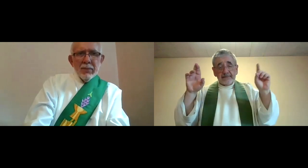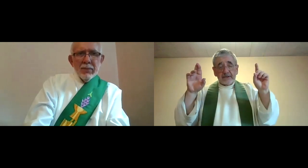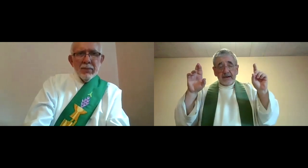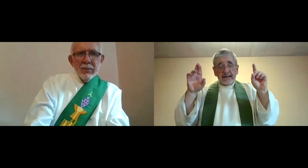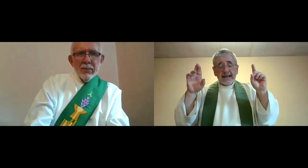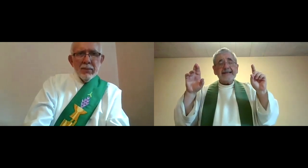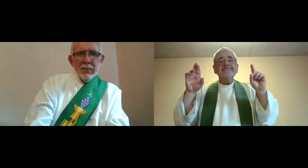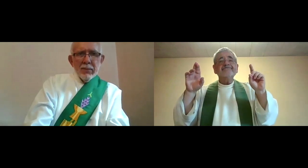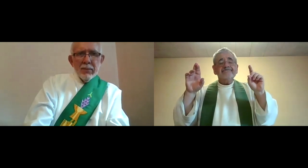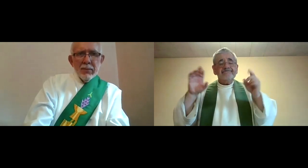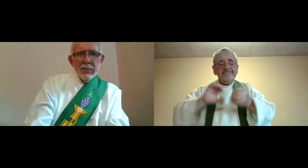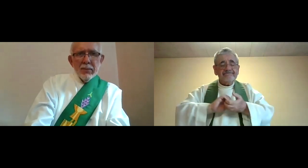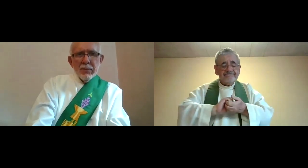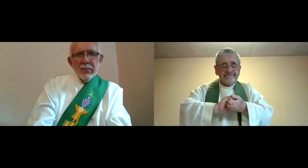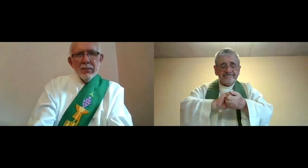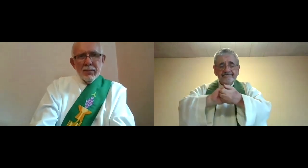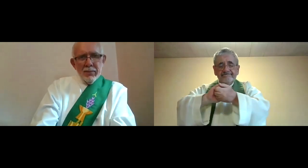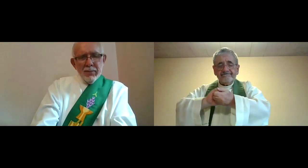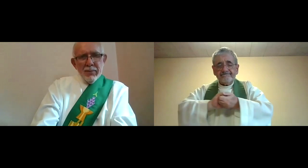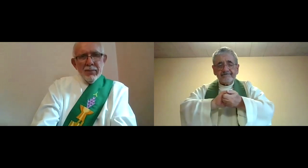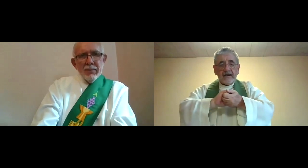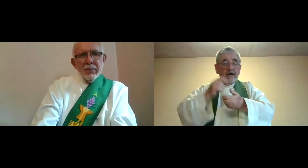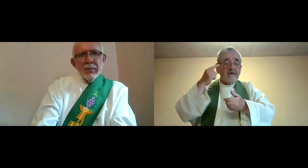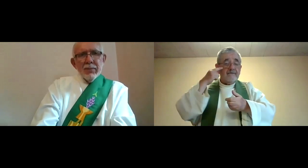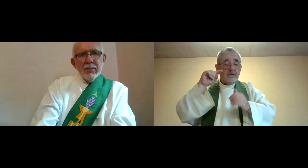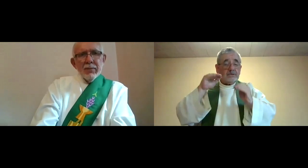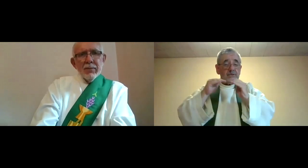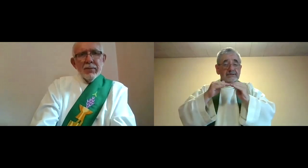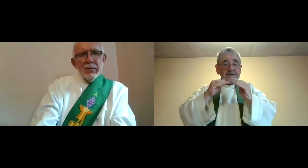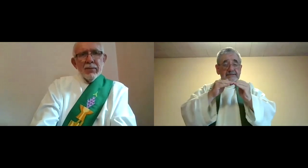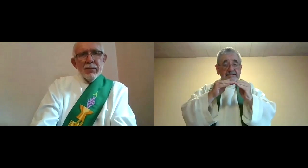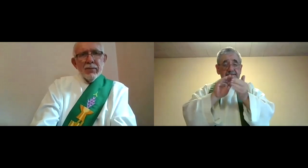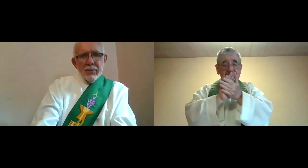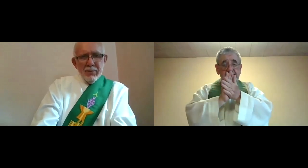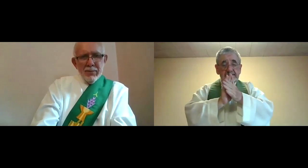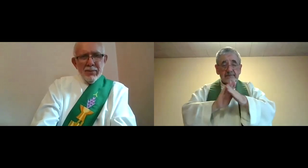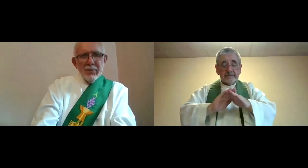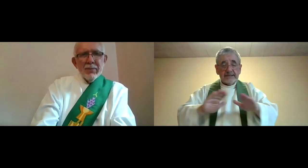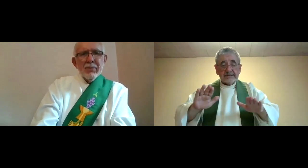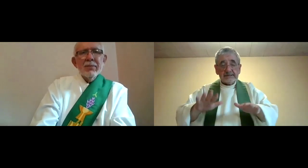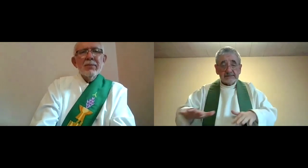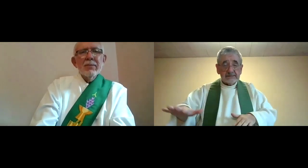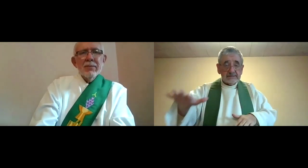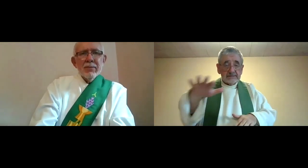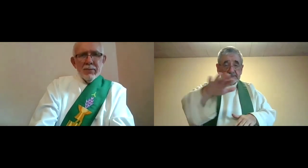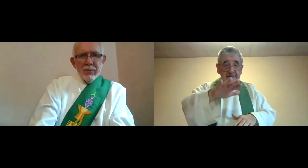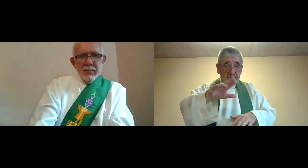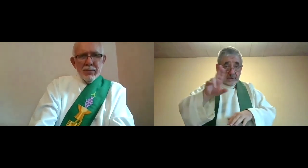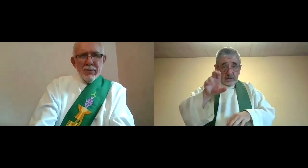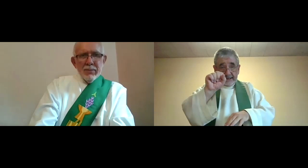That Republicans and Democrats may work together for justice and